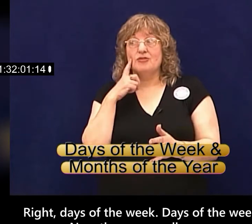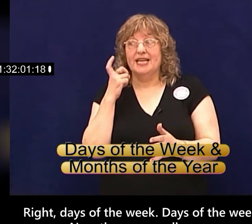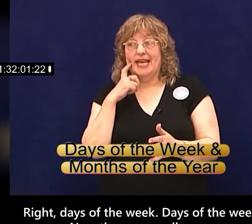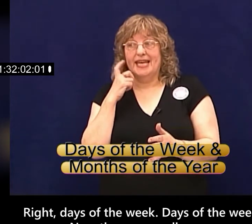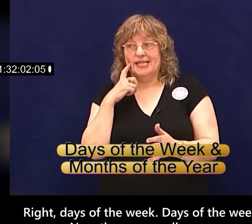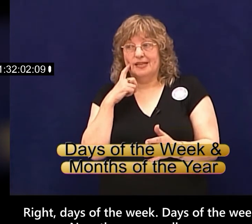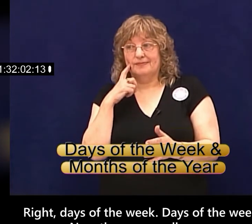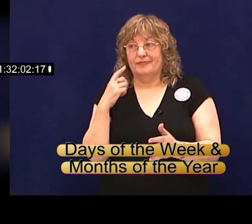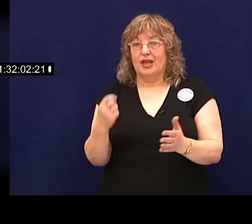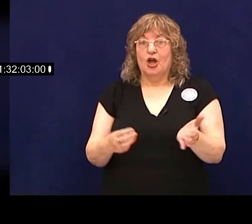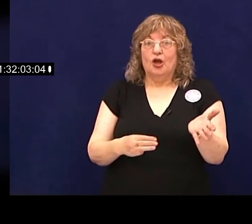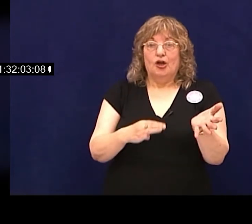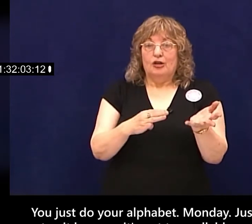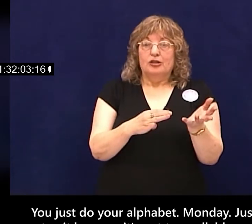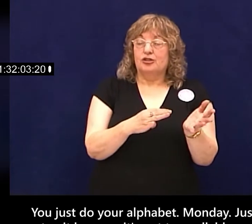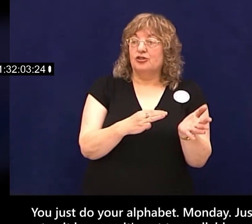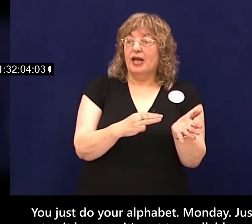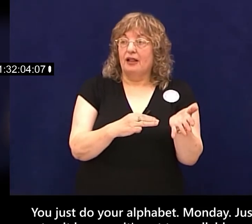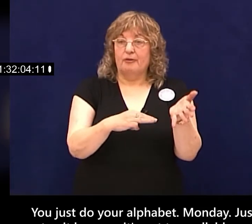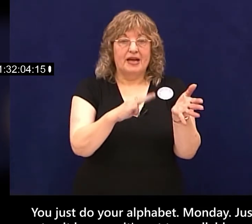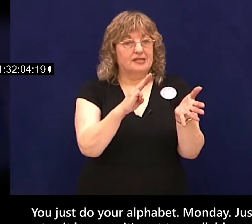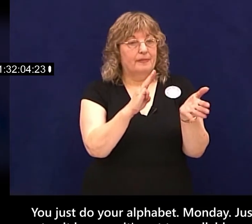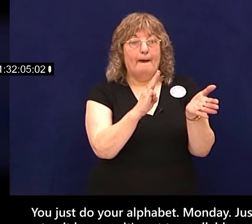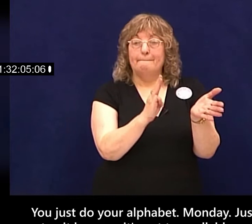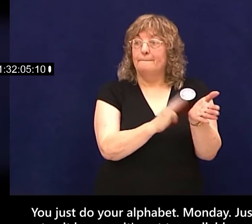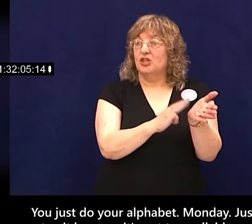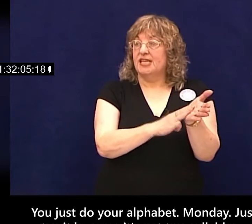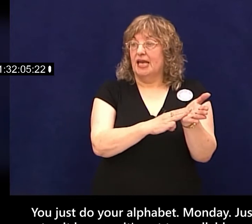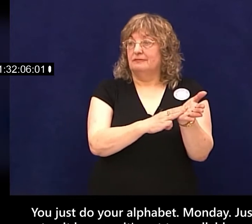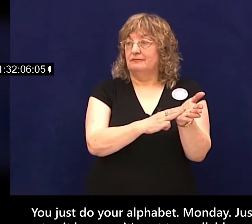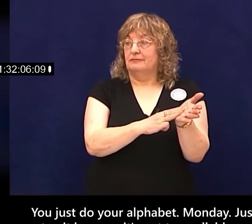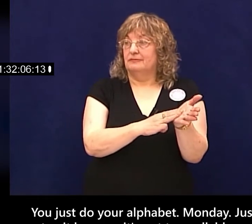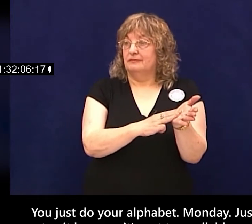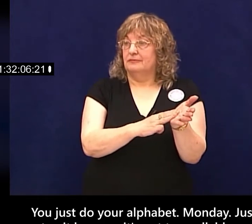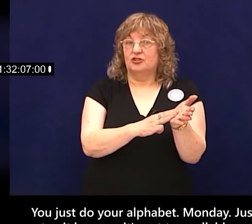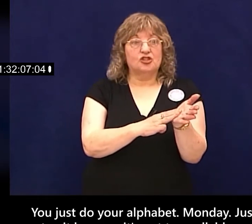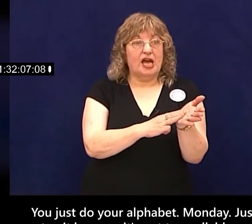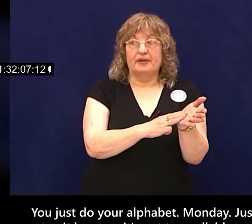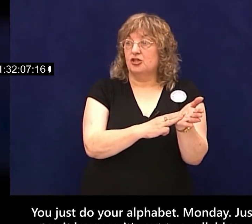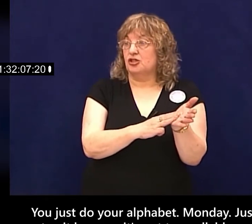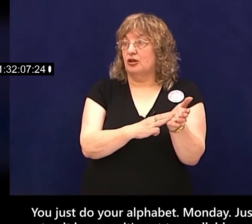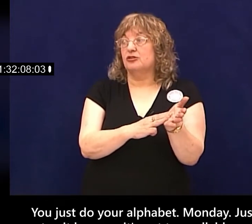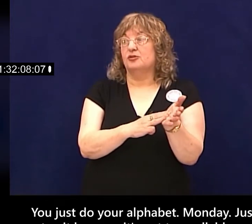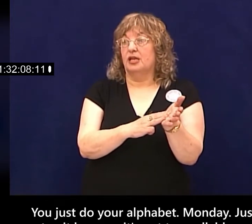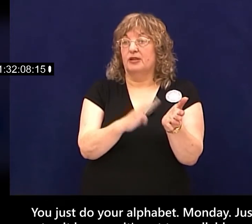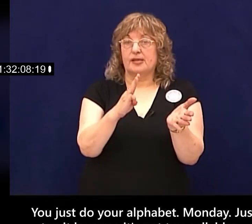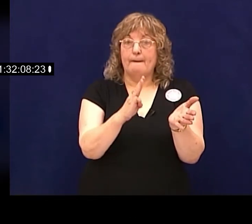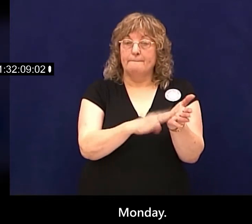really easy. You just do your alphabet. Monday. Just tap it because it's got 2 syllables.